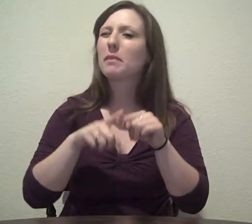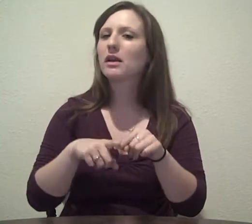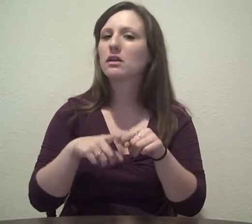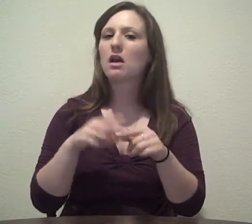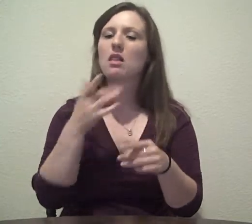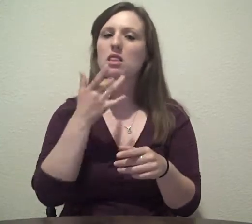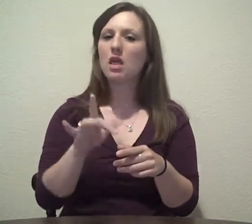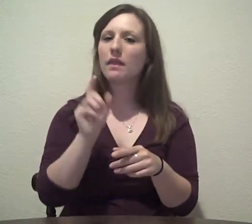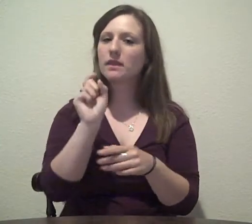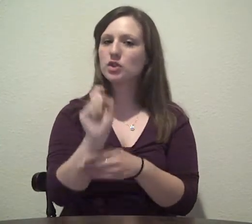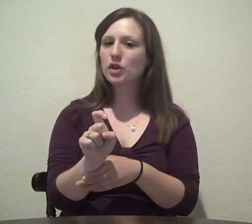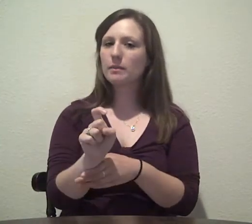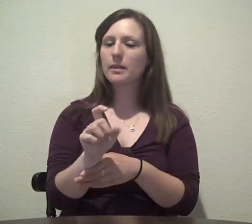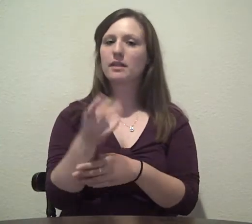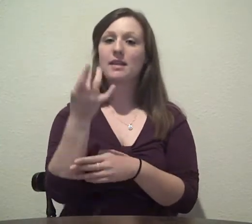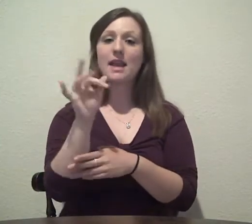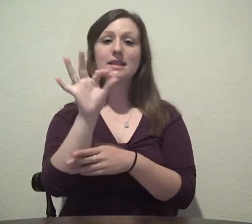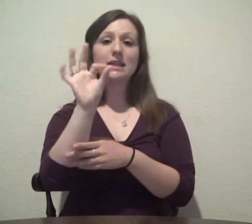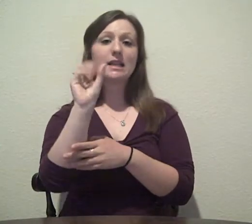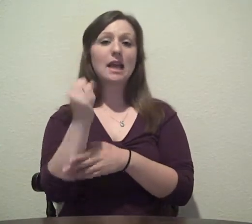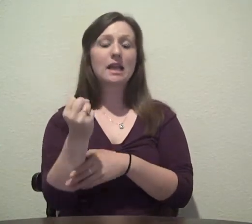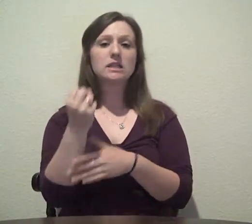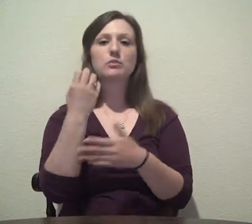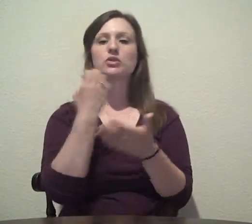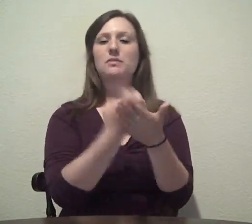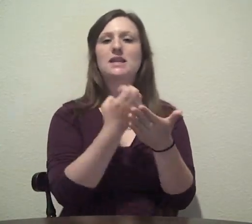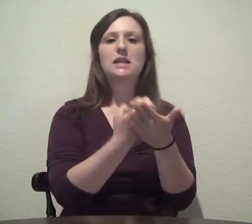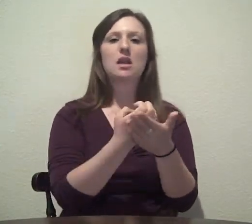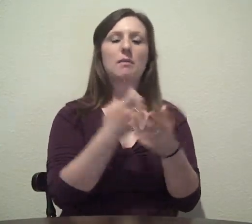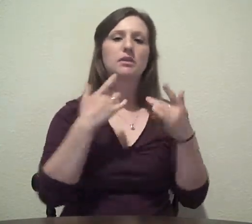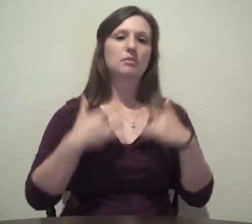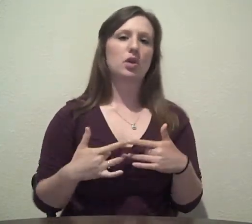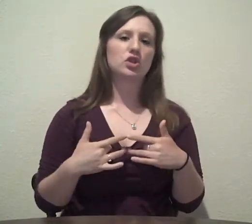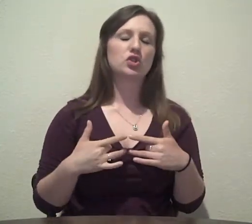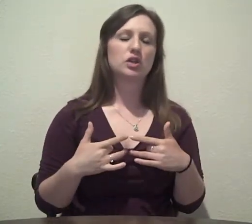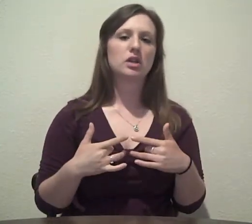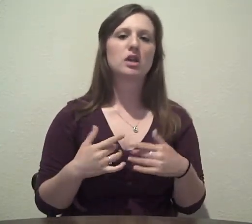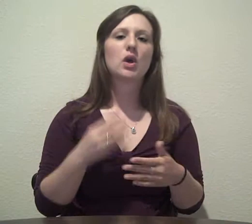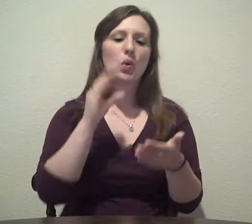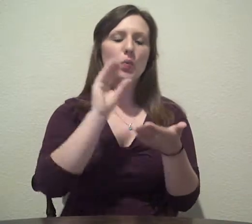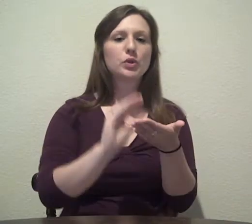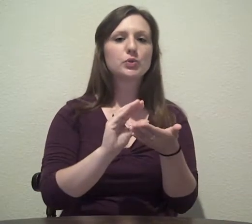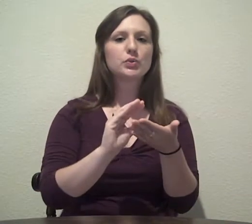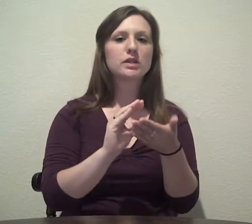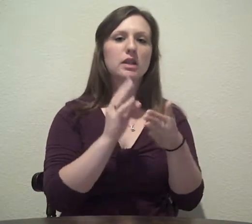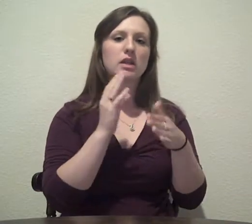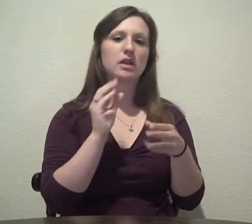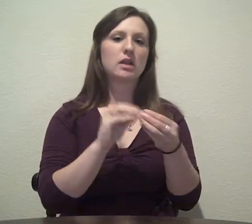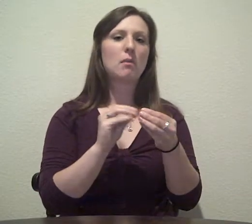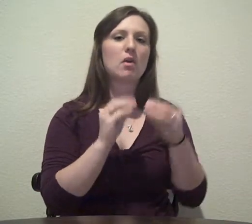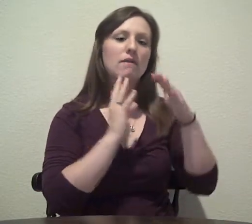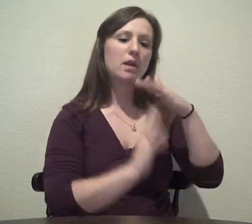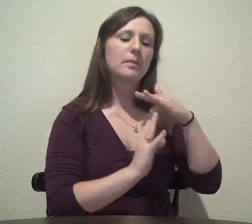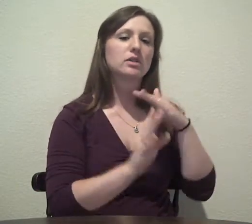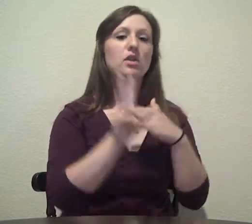The 1890s brought some economic depression, reducing the number of immigrants to 3.6